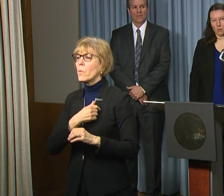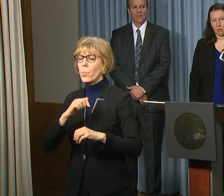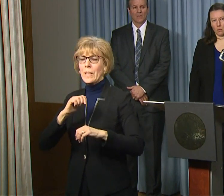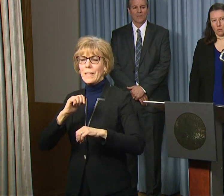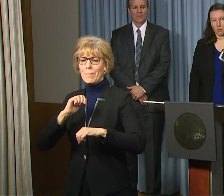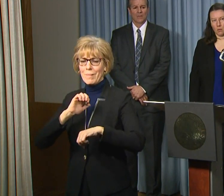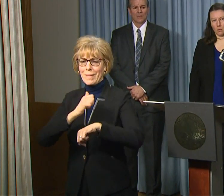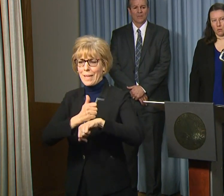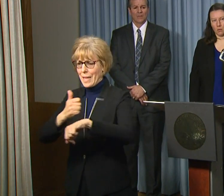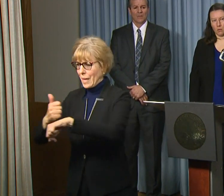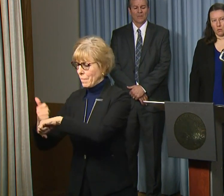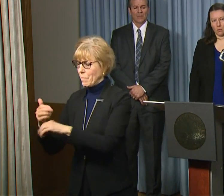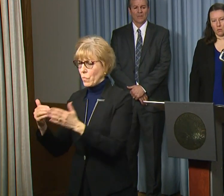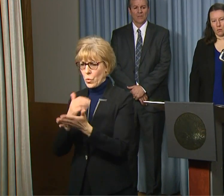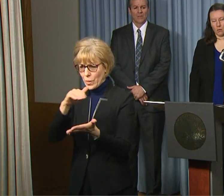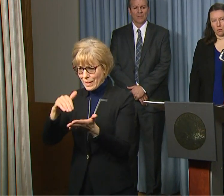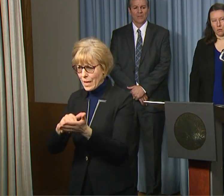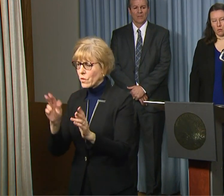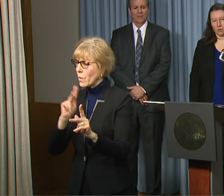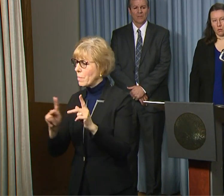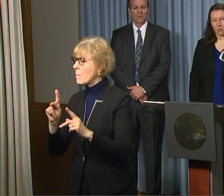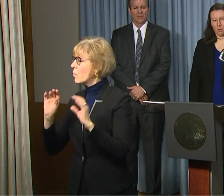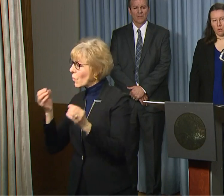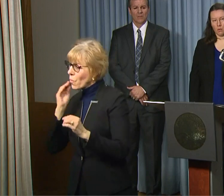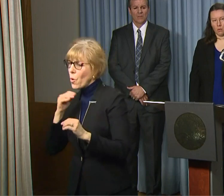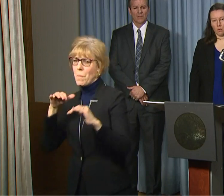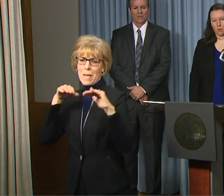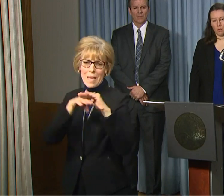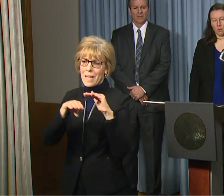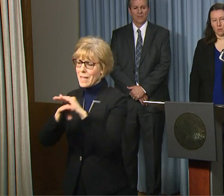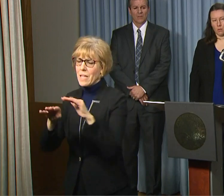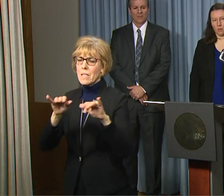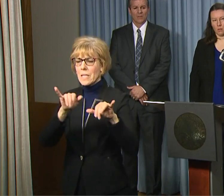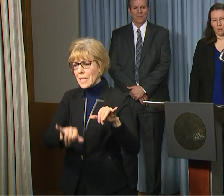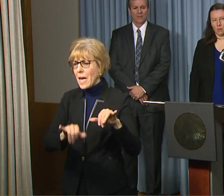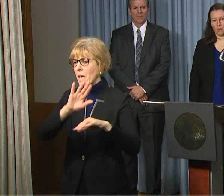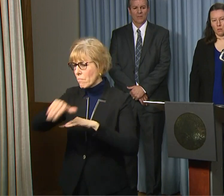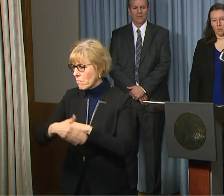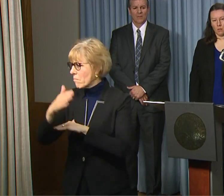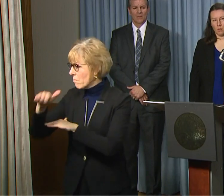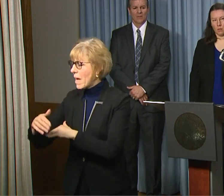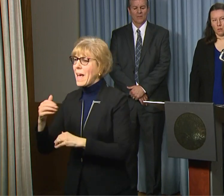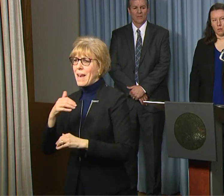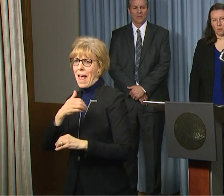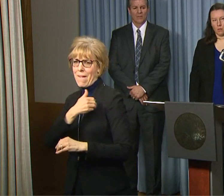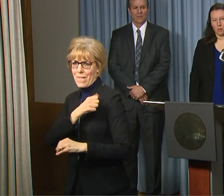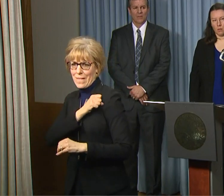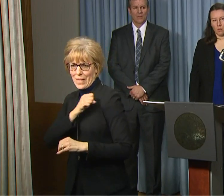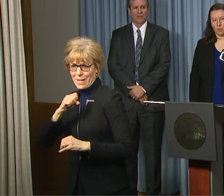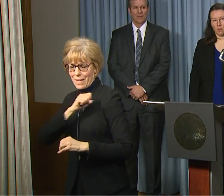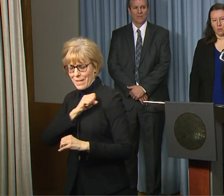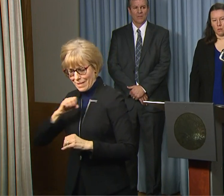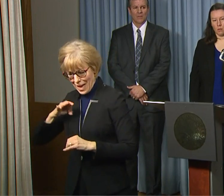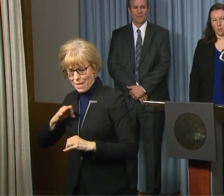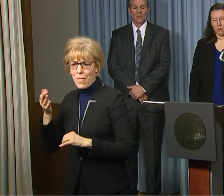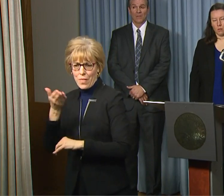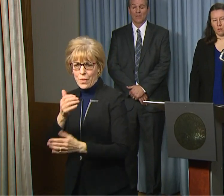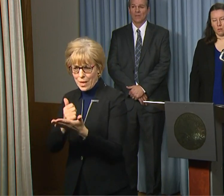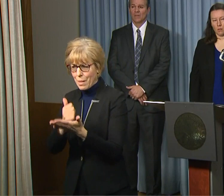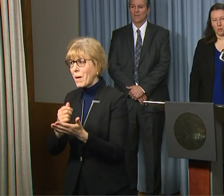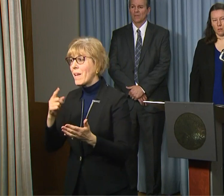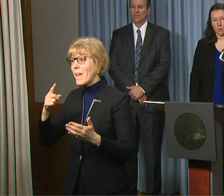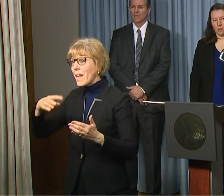or opportunities to house people experiencing homelessness, and volunteers and staff are there to help, they need PPE to